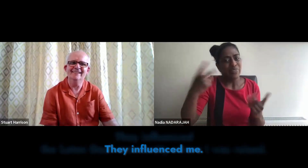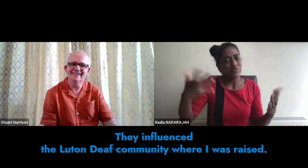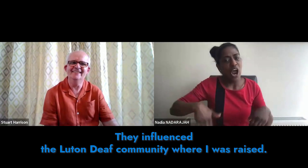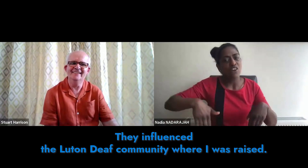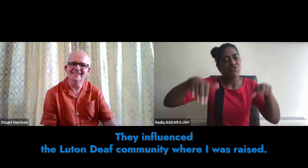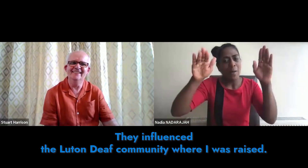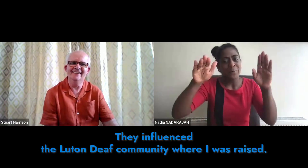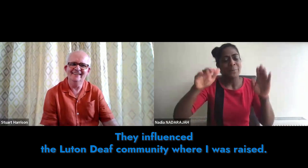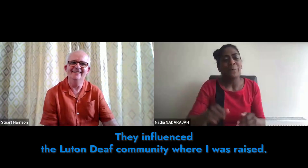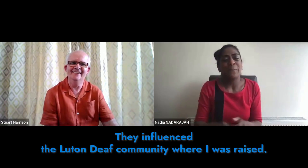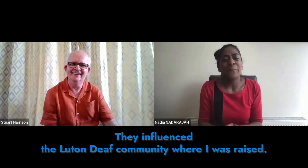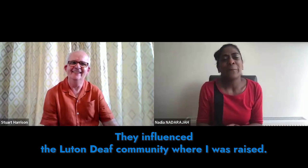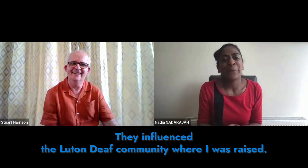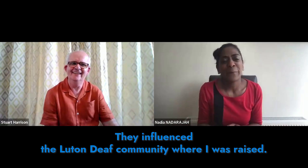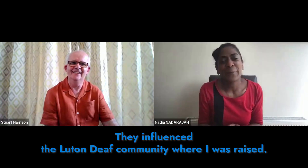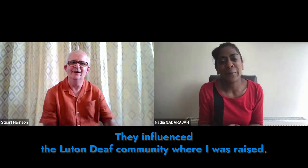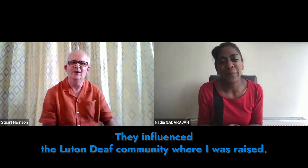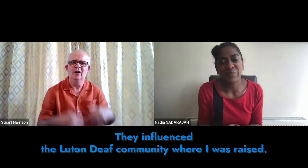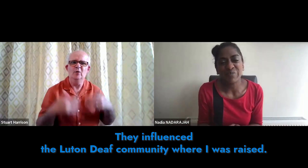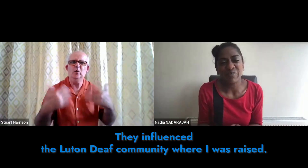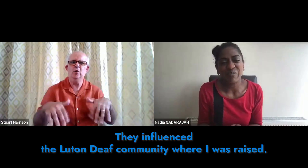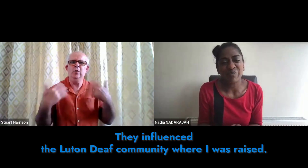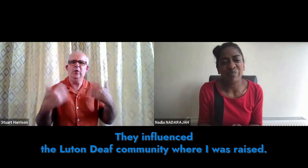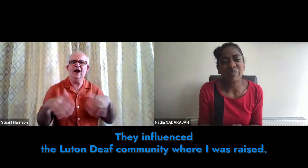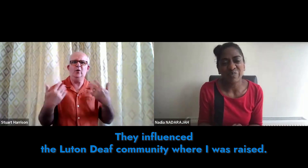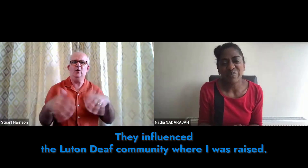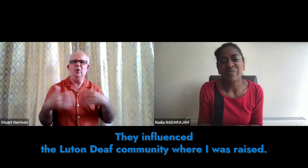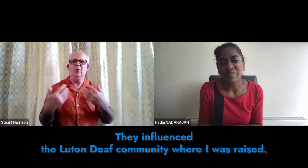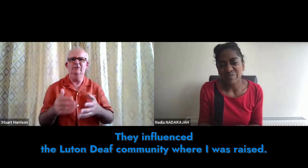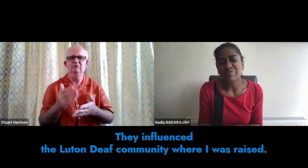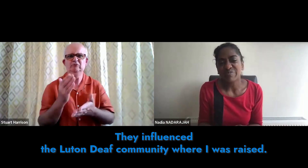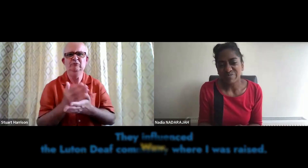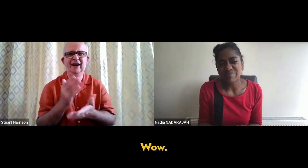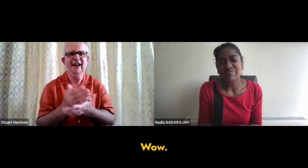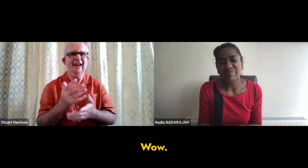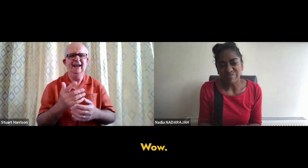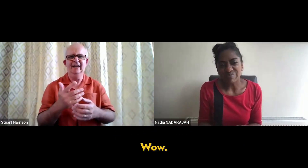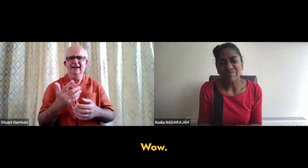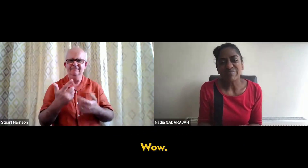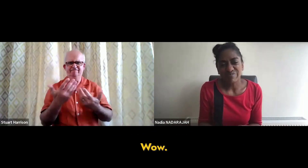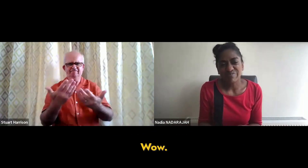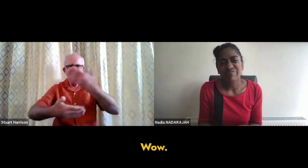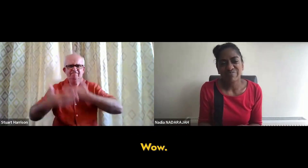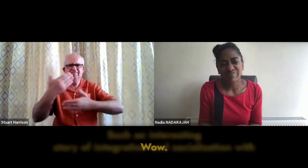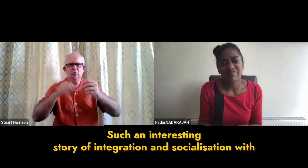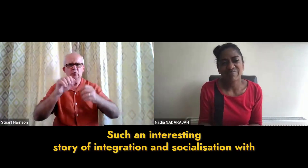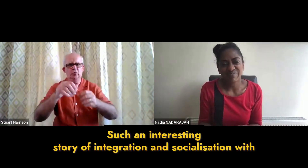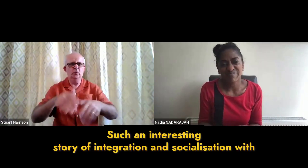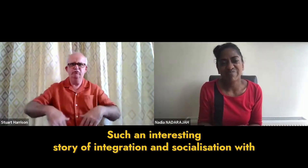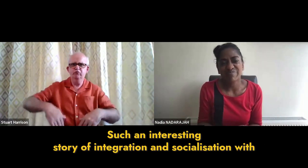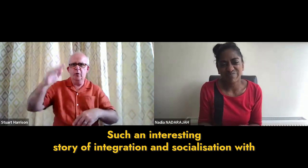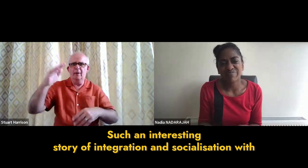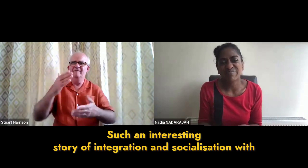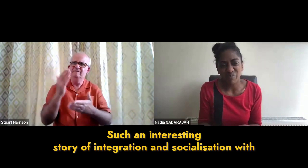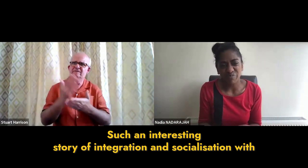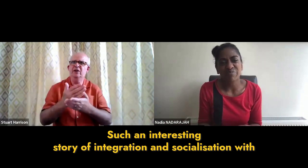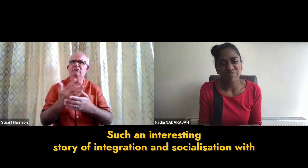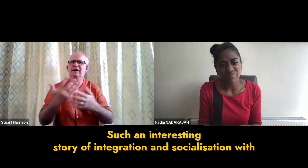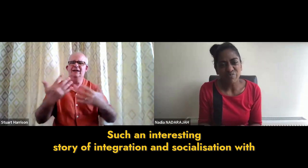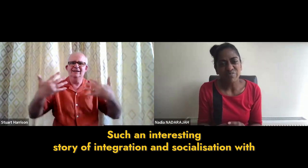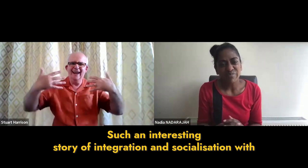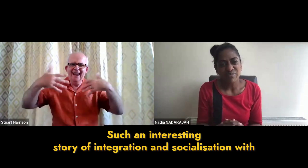influenced me. They influenced the Luton deaf community where I was raised. Wow, wow. Such